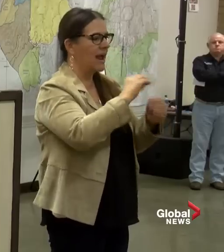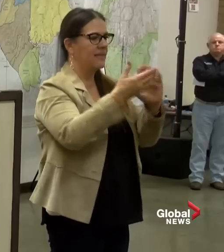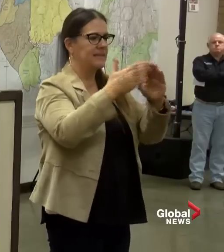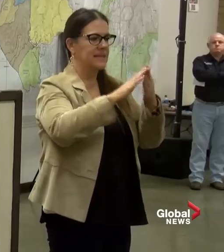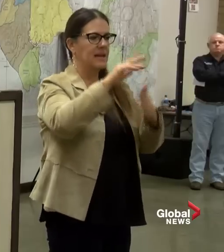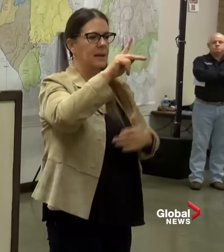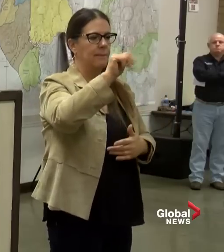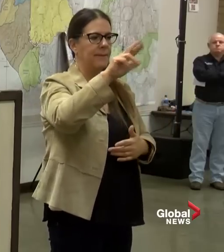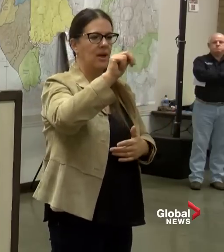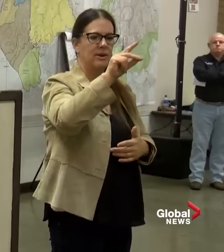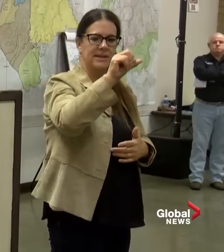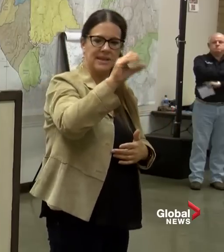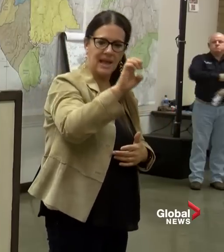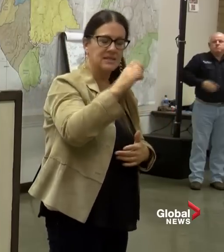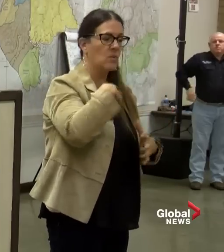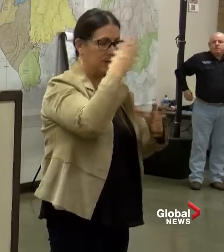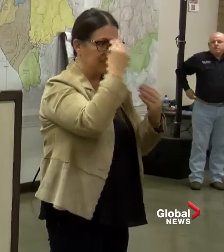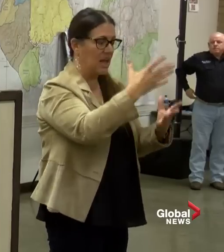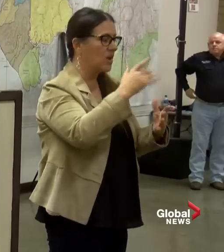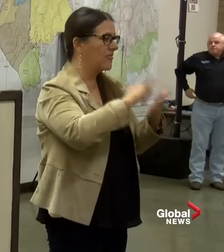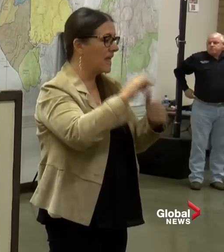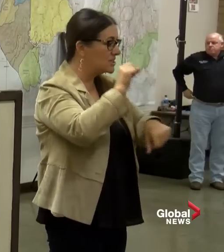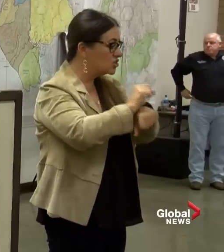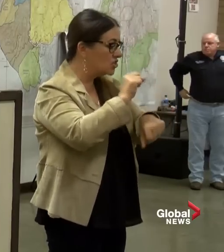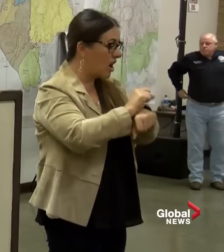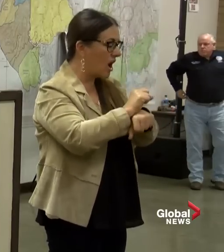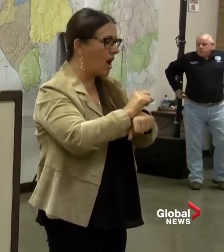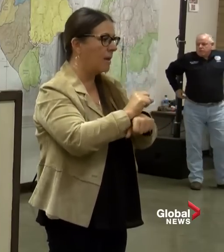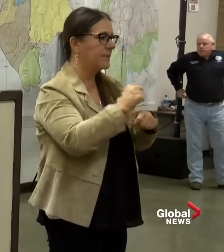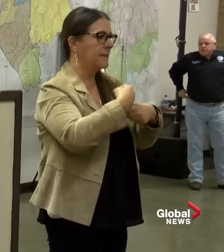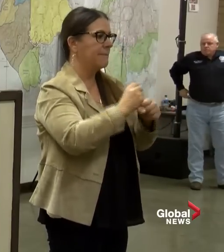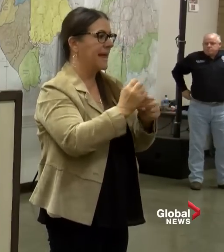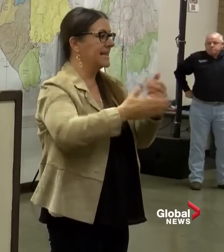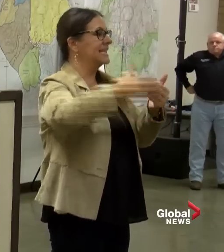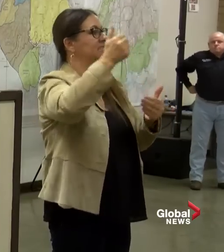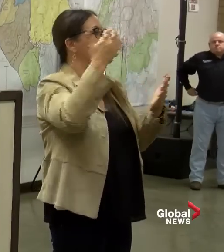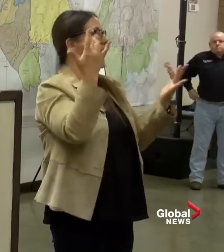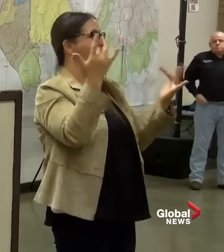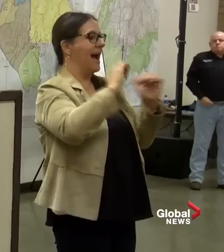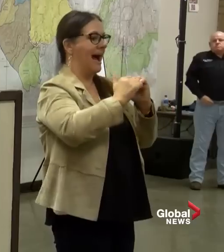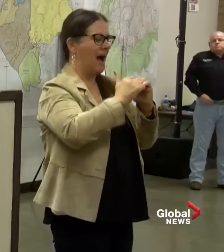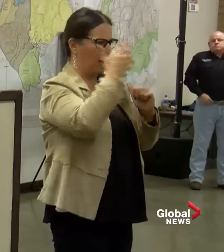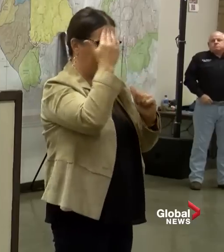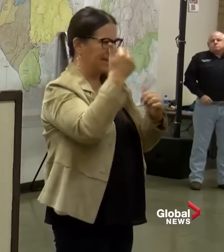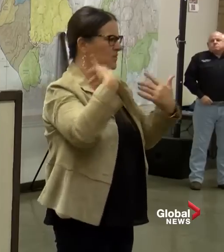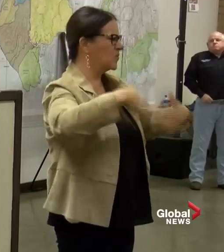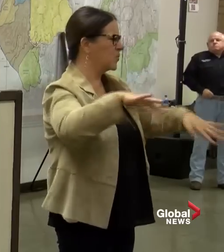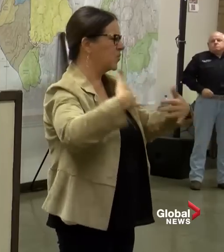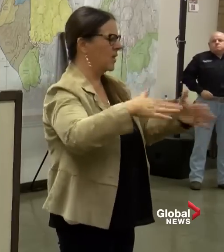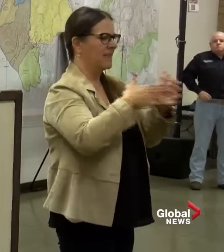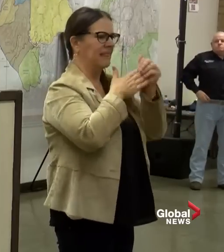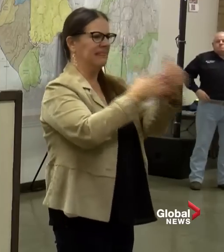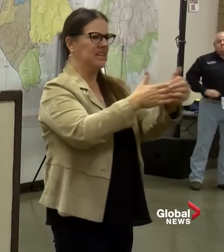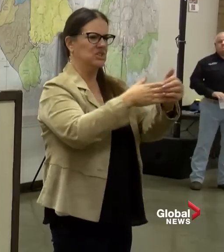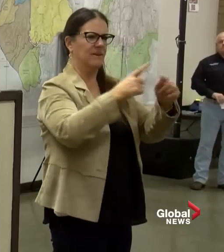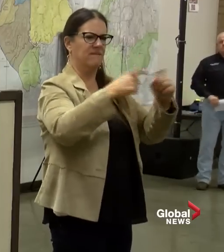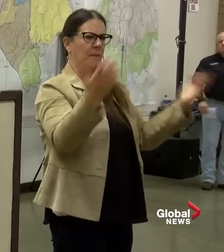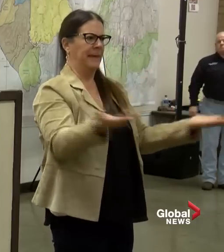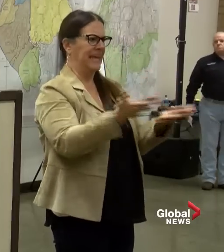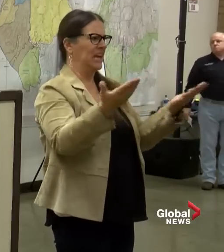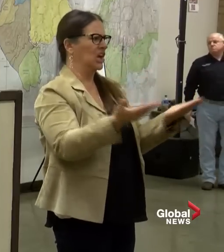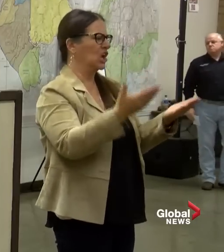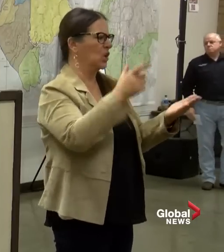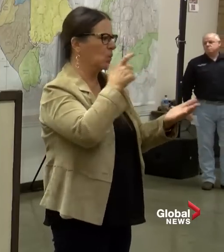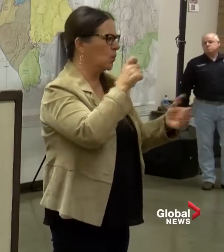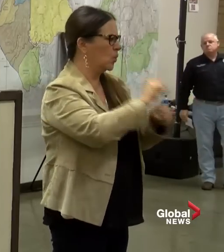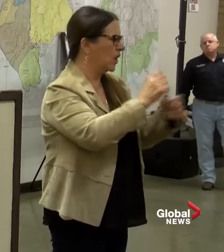tell you that that job has been made phenomenally easier here because of the tremendous dedicated leadership of those officials